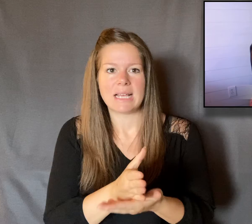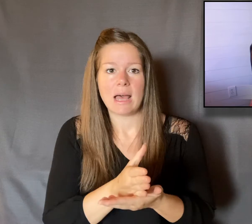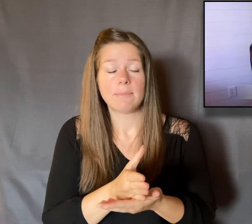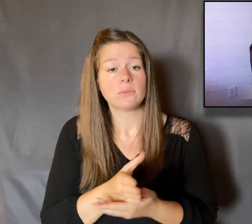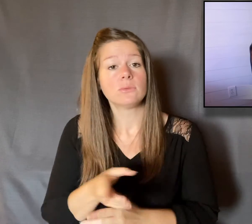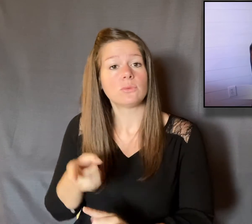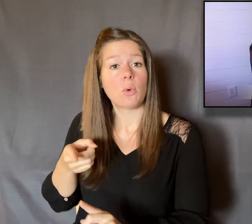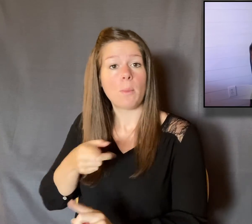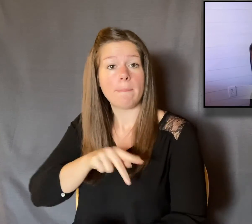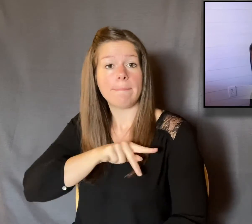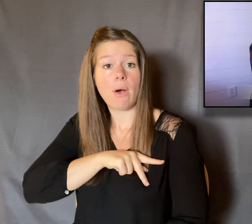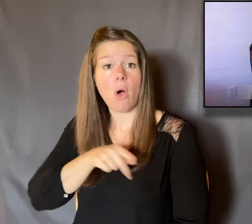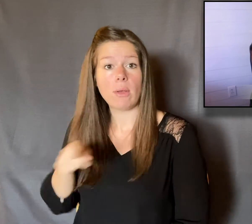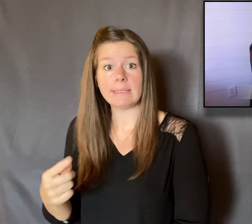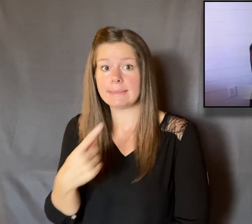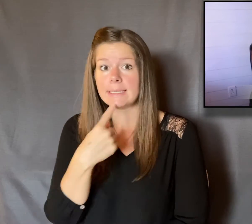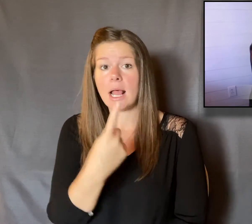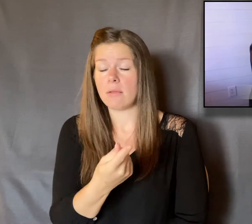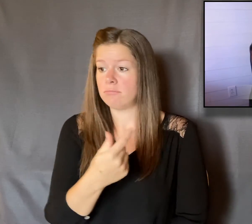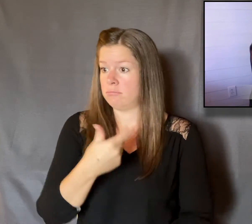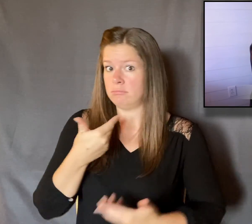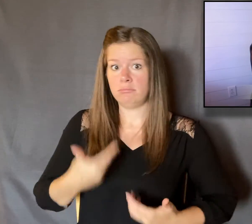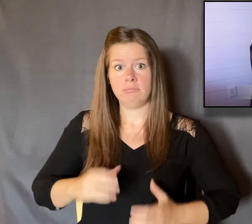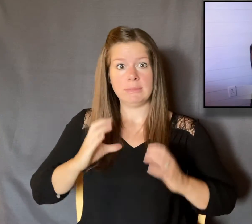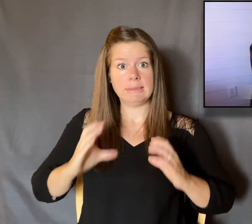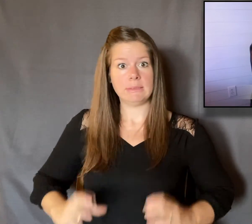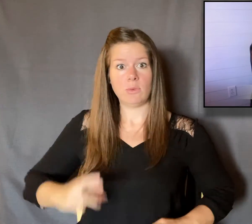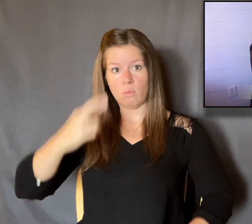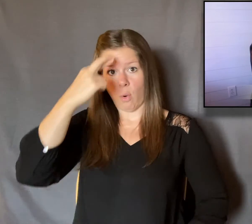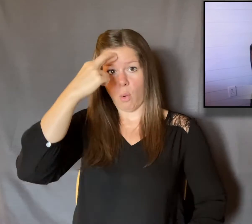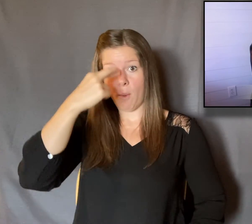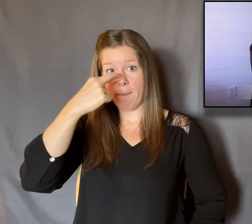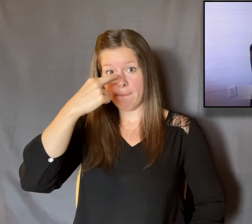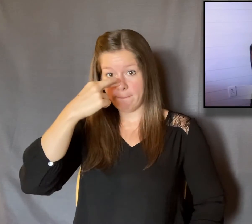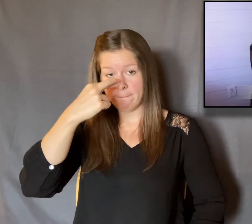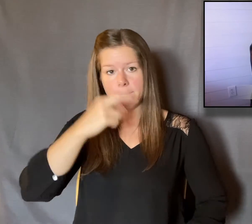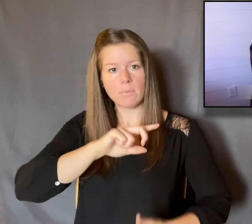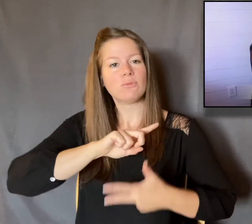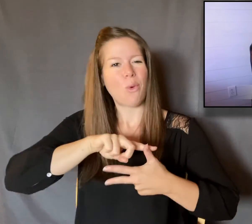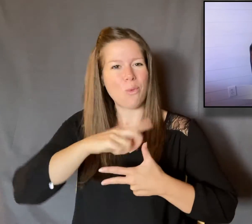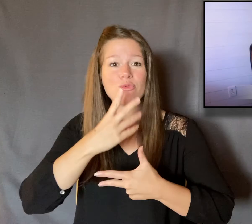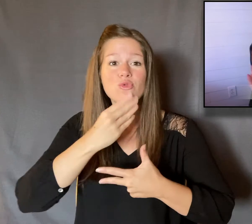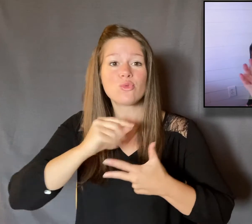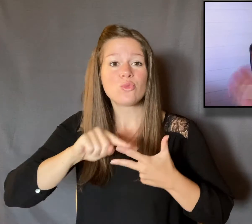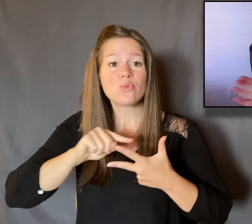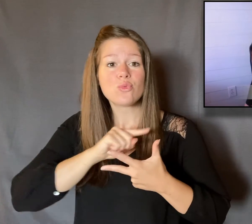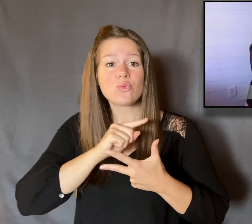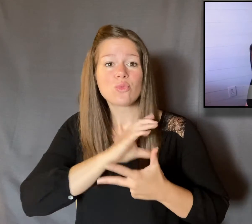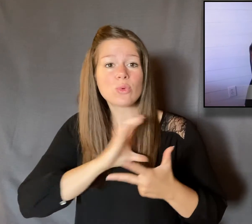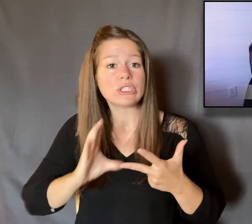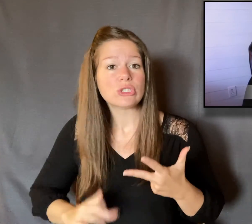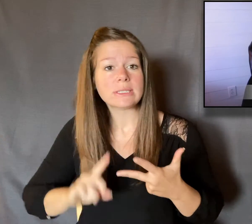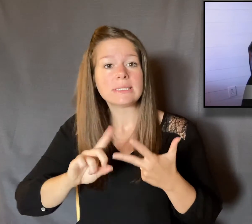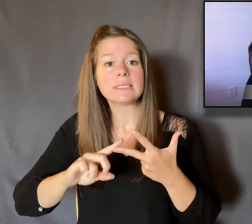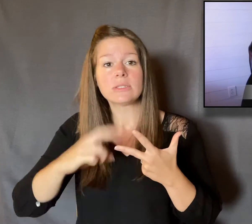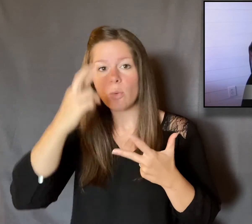and Romans don't do this to each other. So I'm a Jew, I'm a Christian, I'm a